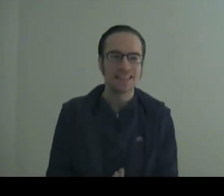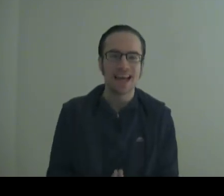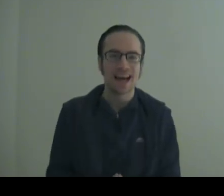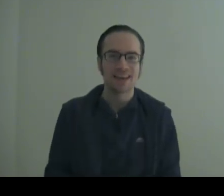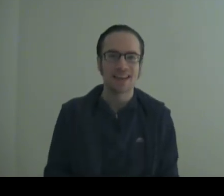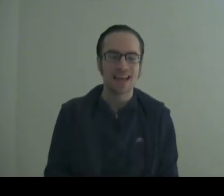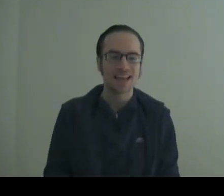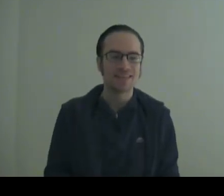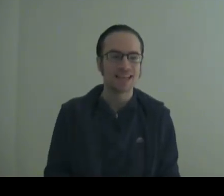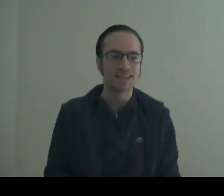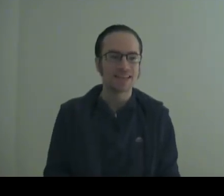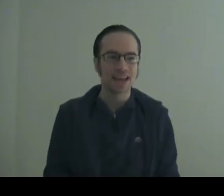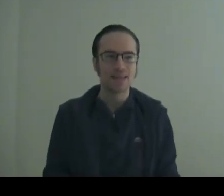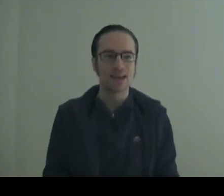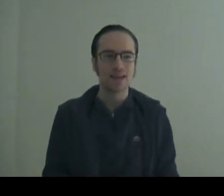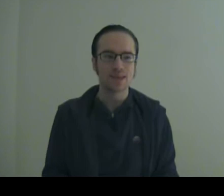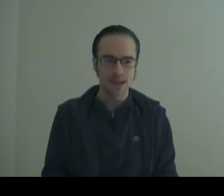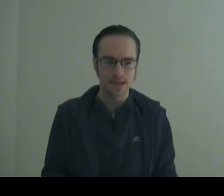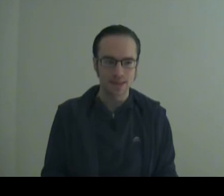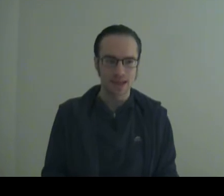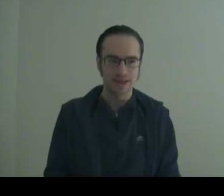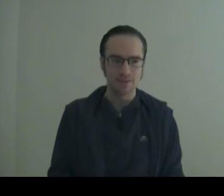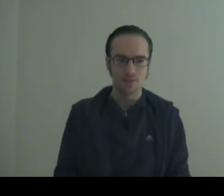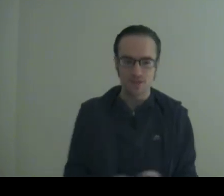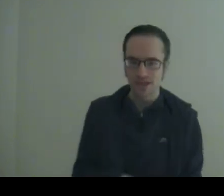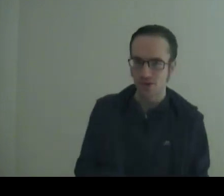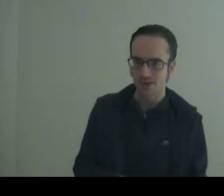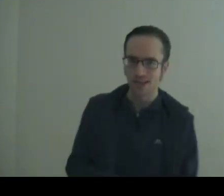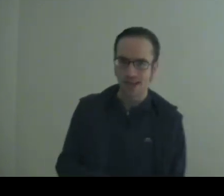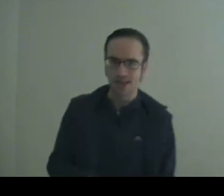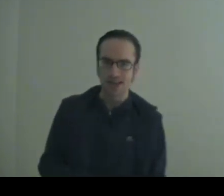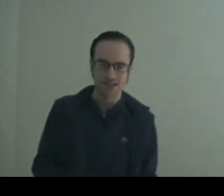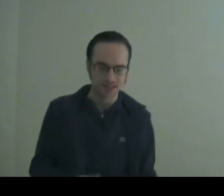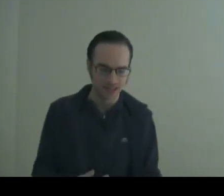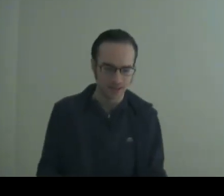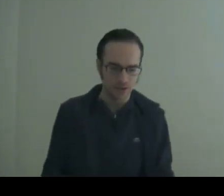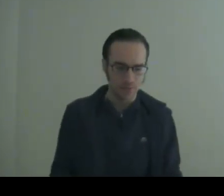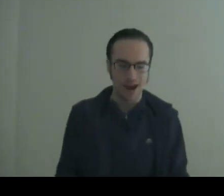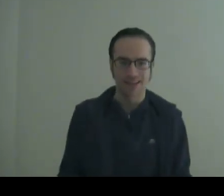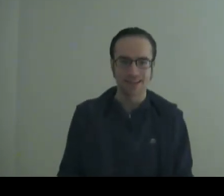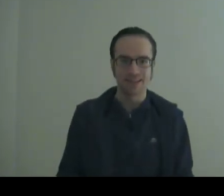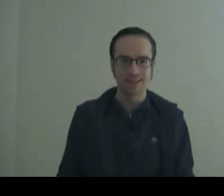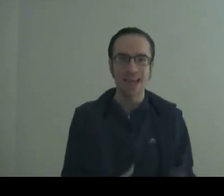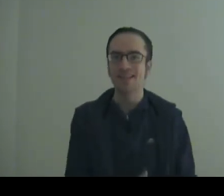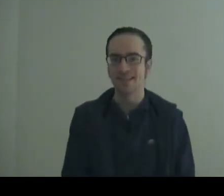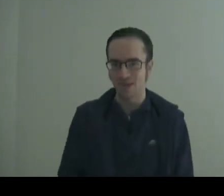Yeah. It's like they think that Rico's DNA is, like, automatically tainted